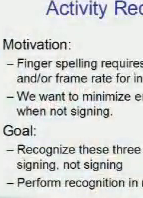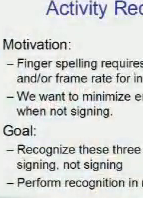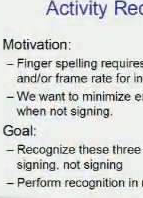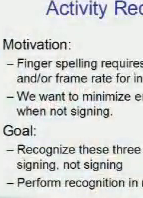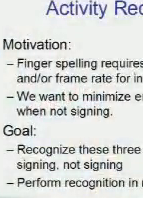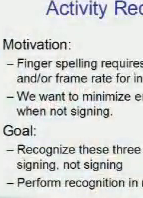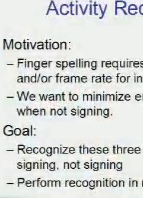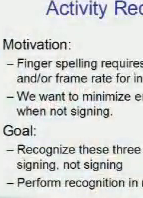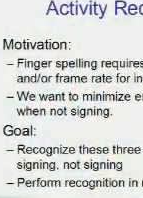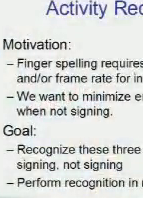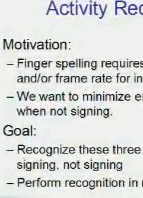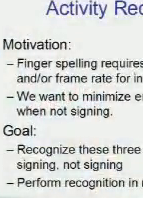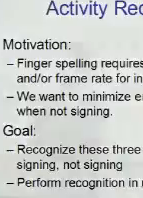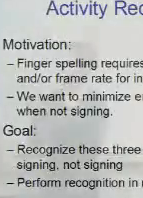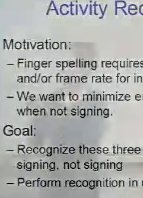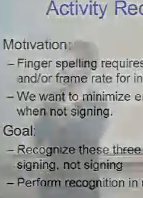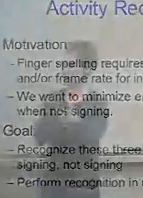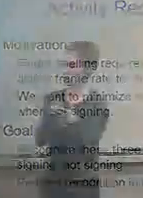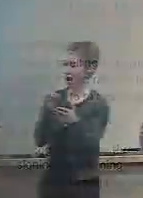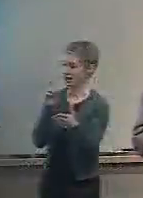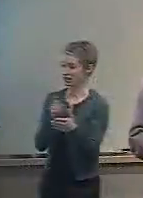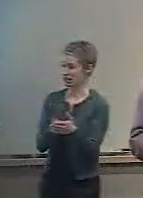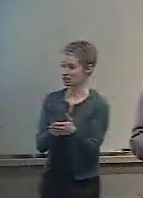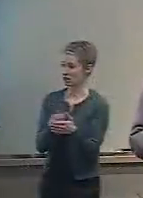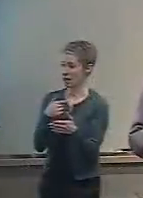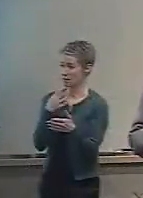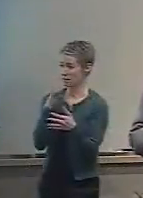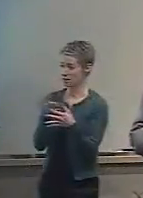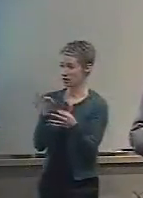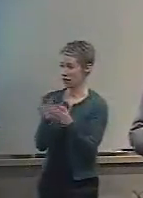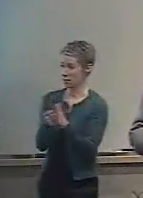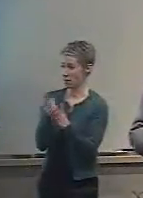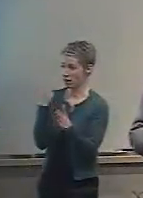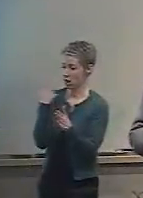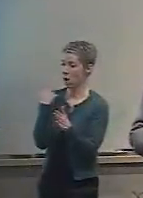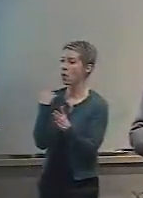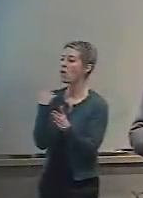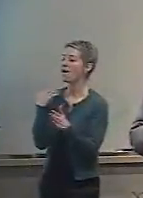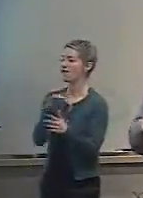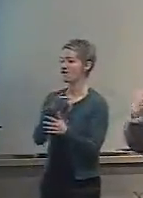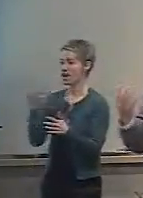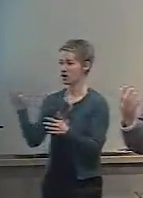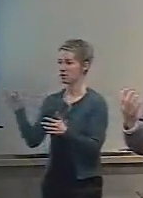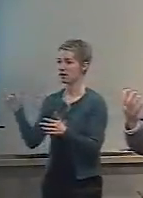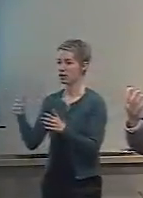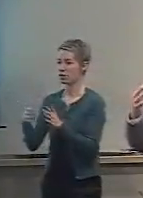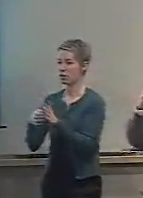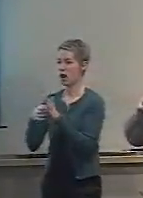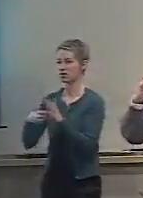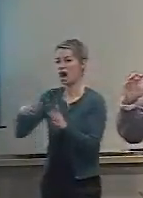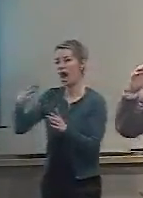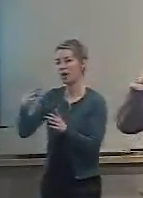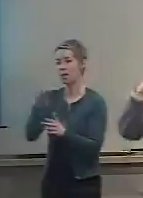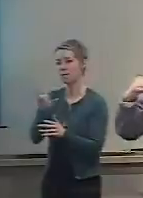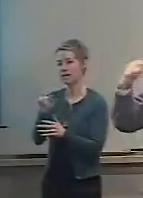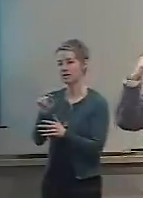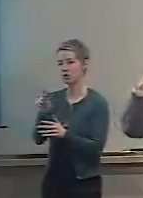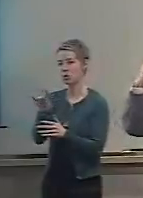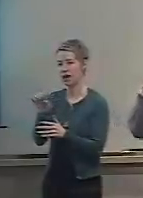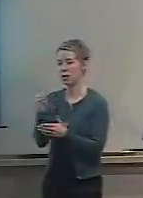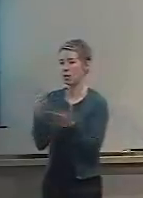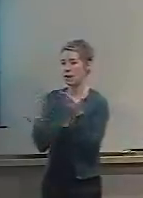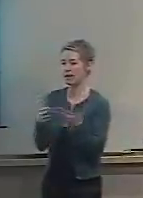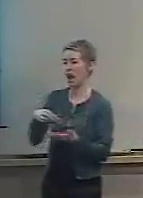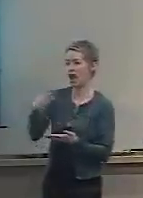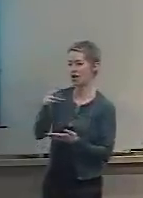So activity recognition, well, I mentioned that a moment ago. So fingerspelling requires a higher bit rate, or maybe frame rate, because fingerspelling seems to be a